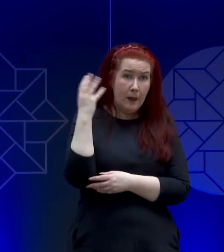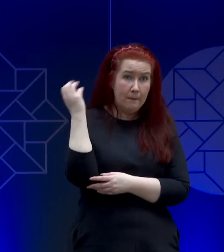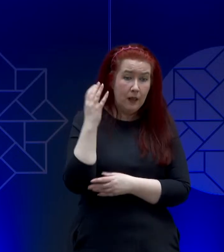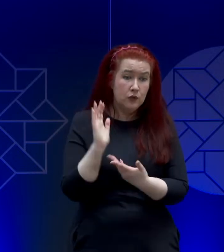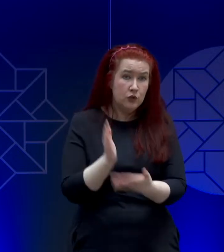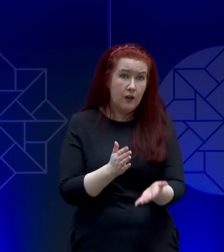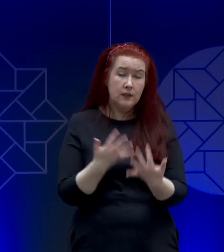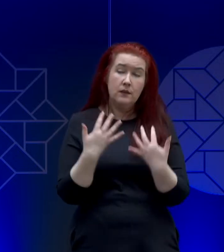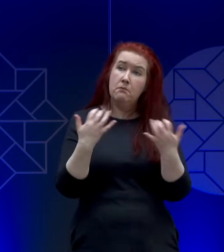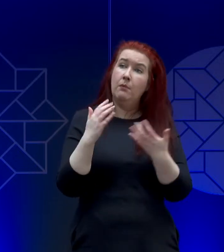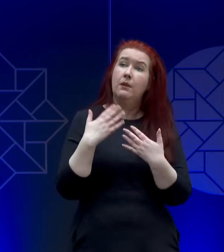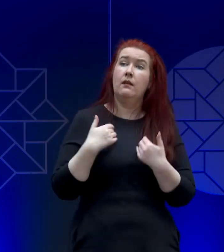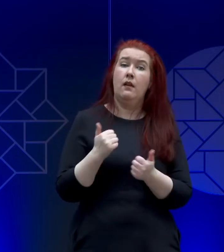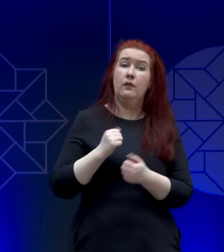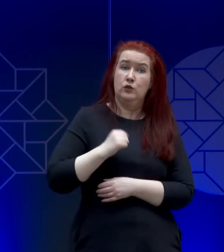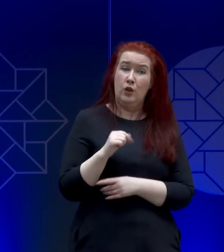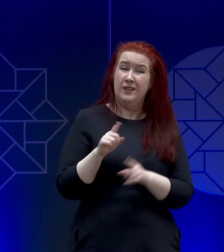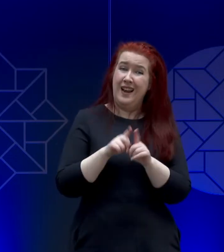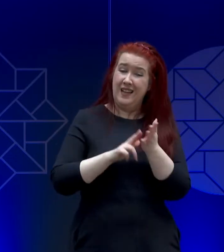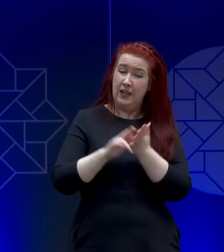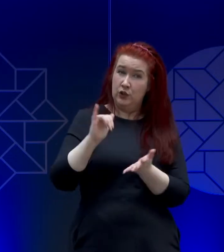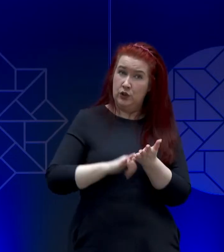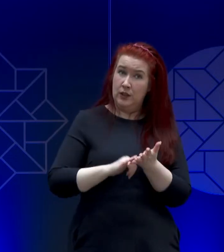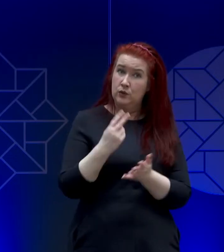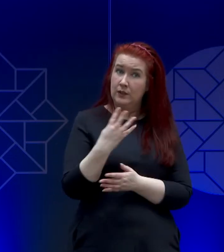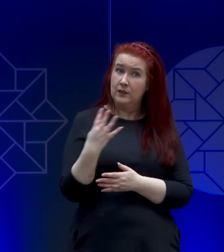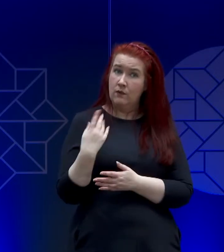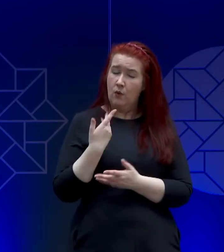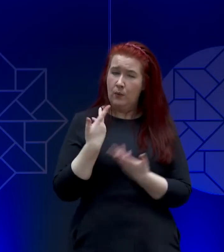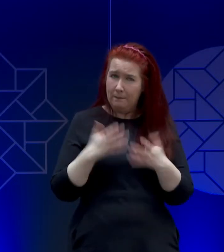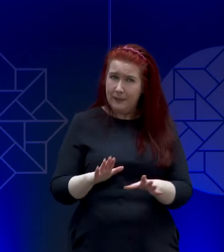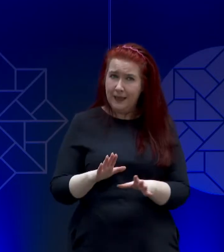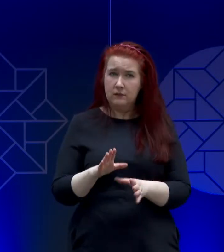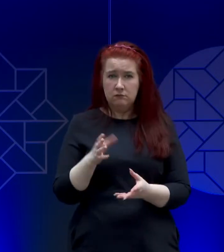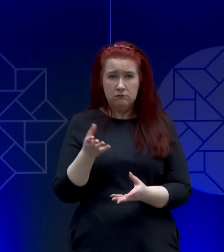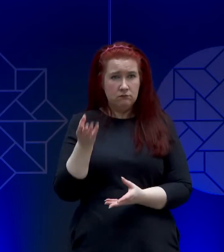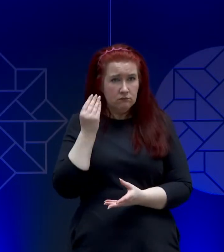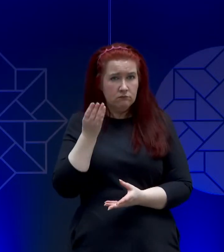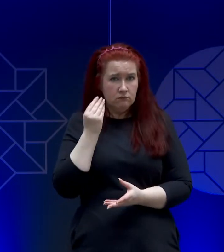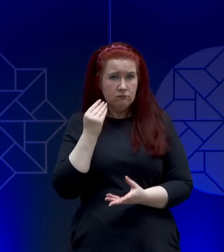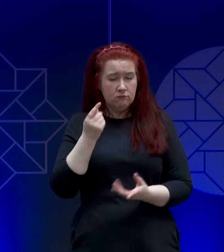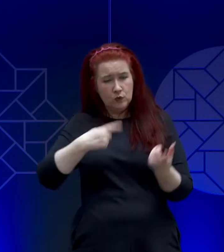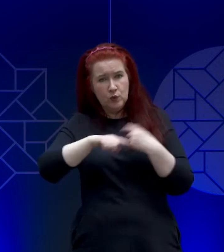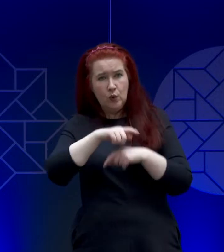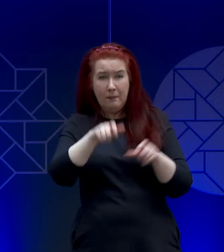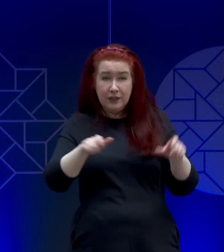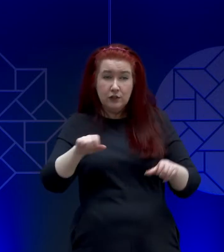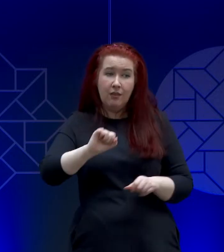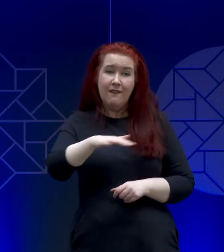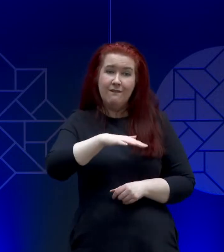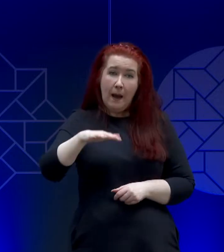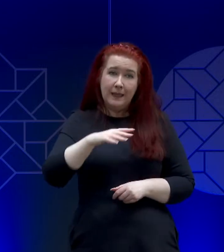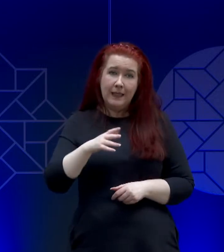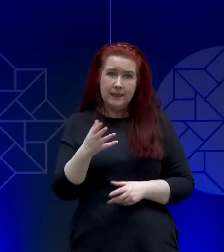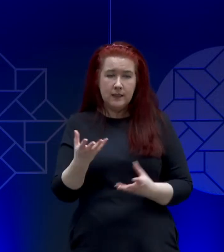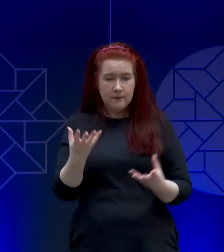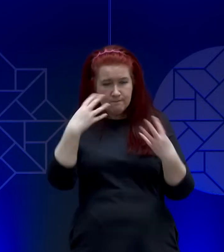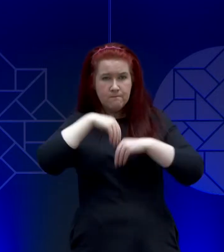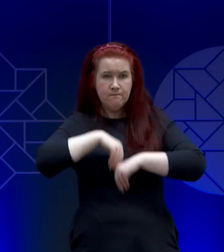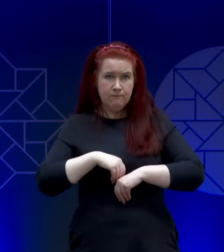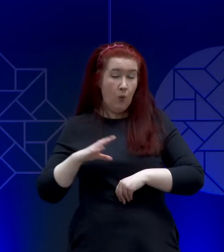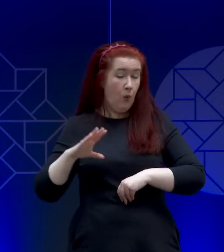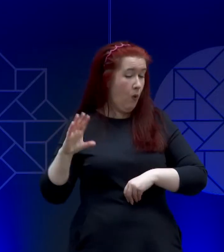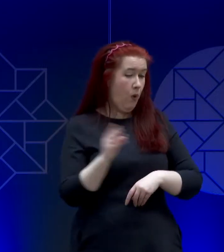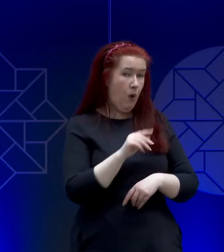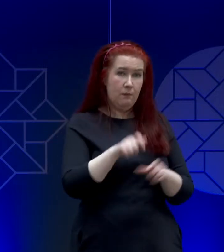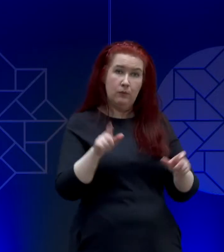Scotland and NHS 24. We've listened carefully also to patients and their families, to all those who depend on the